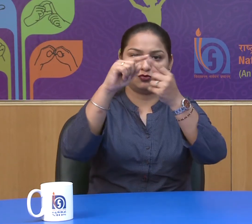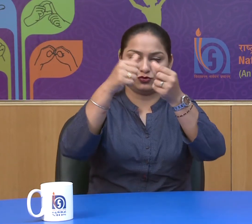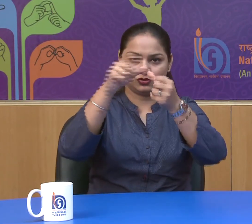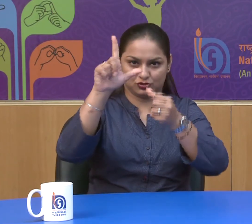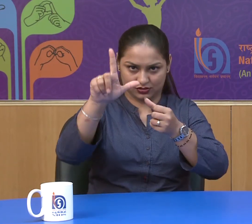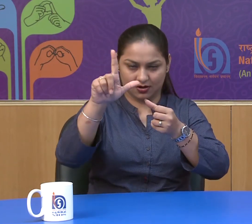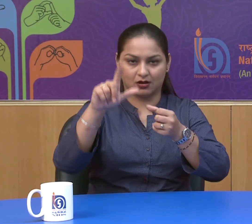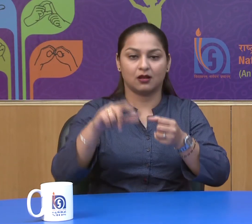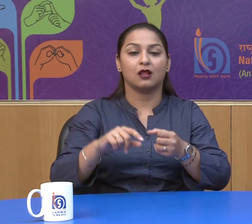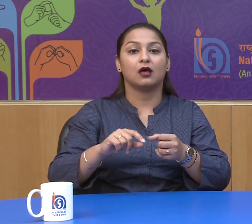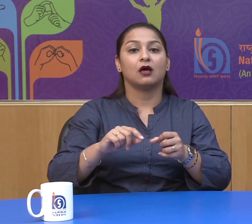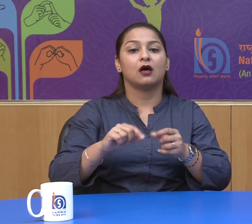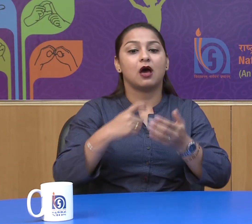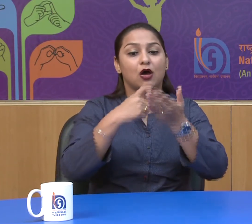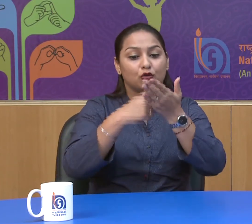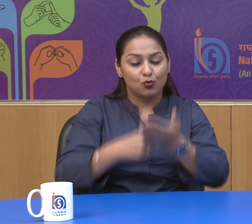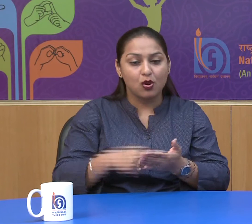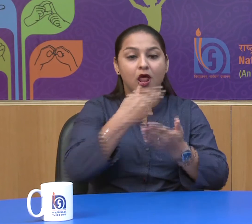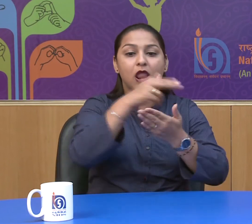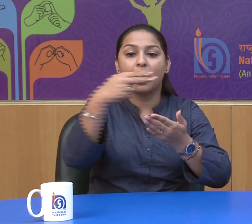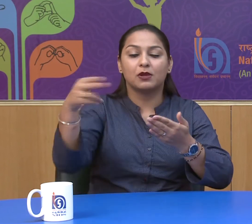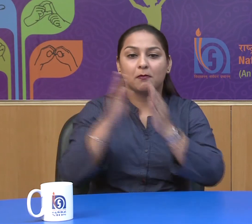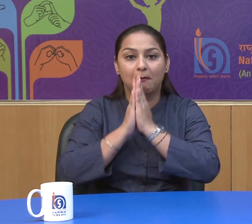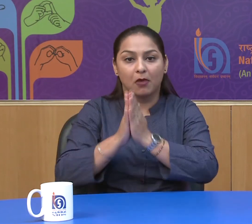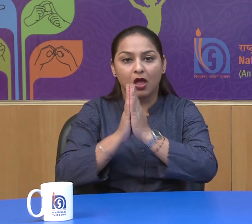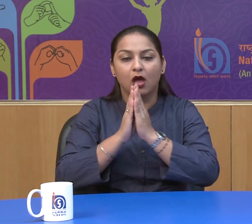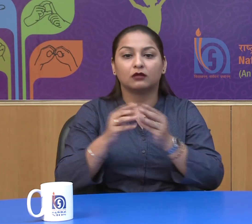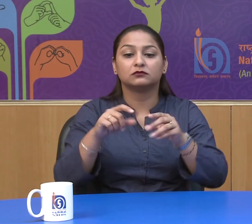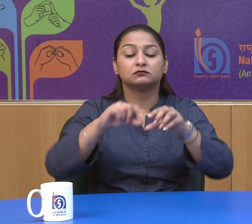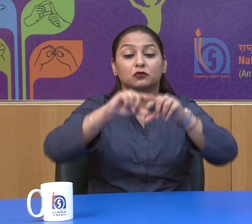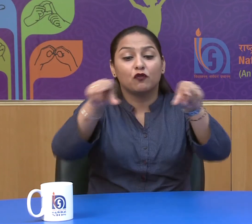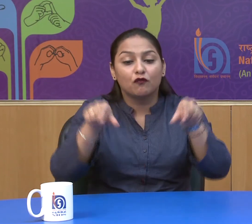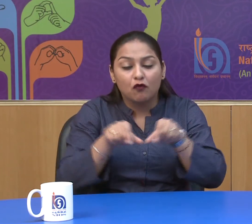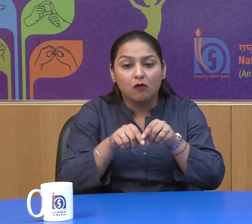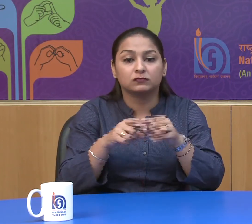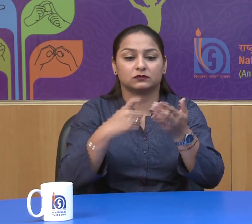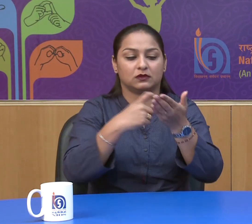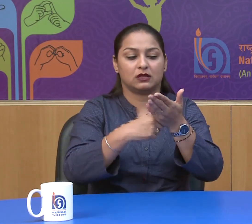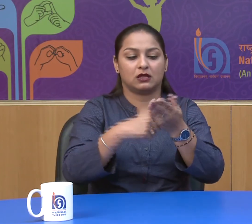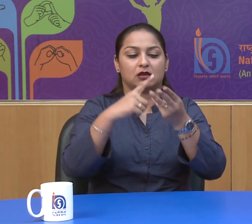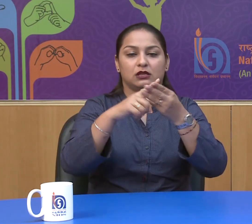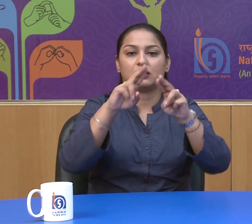religious reforms. Thanks.